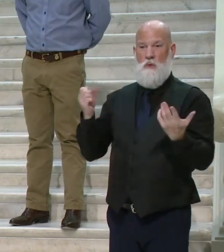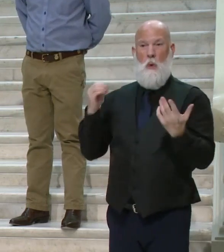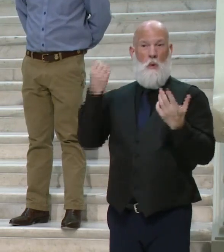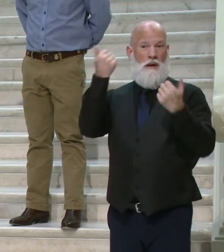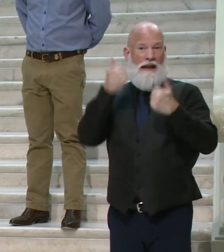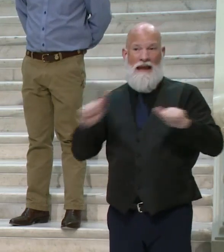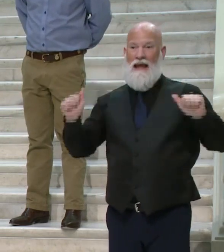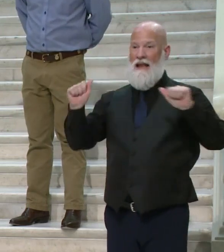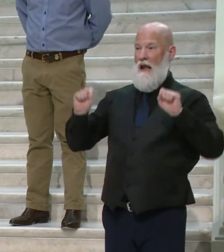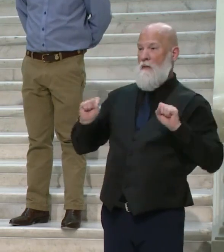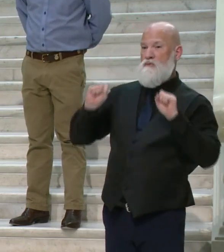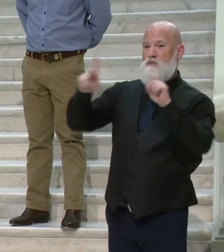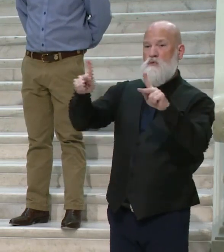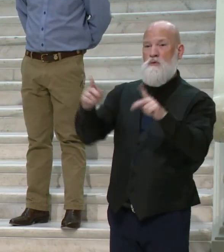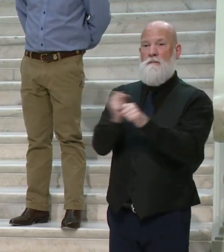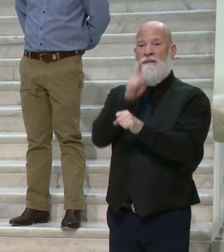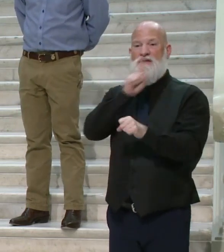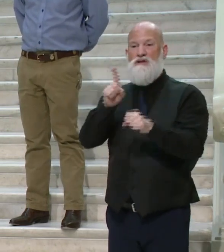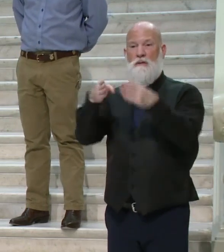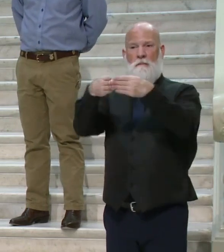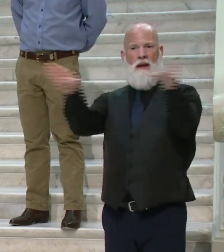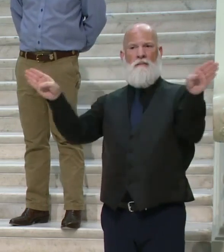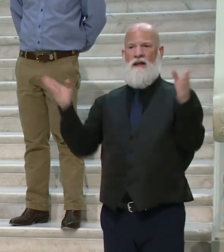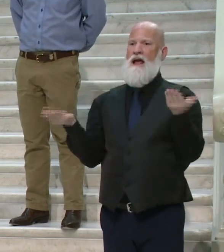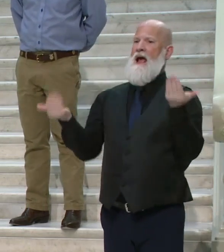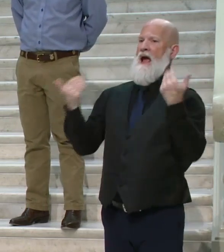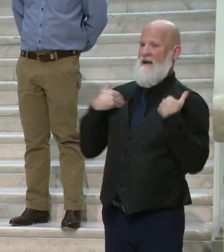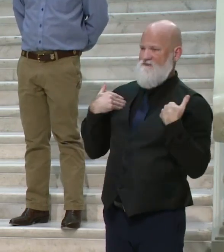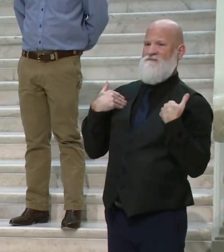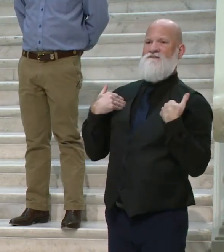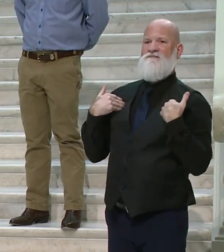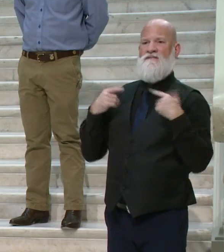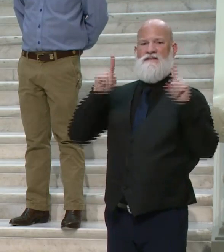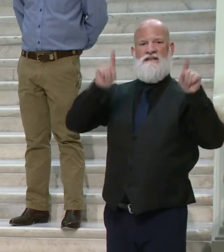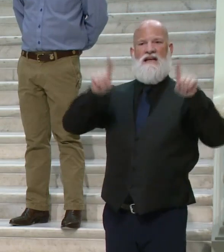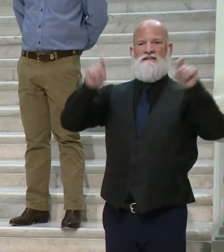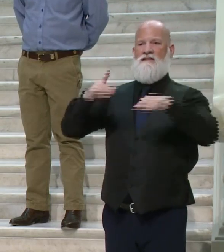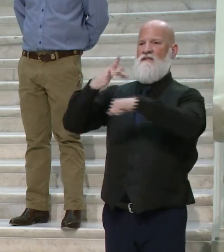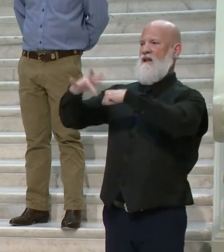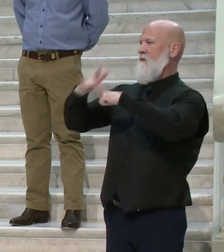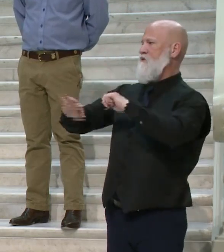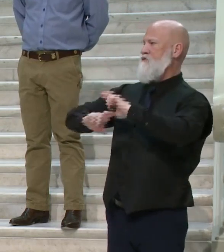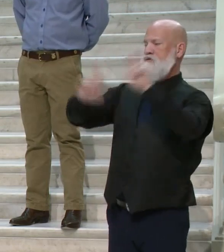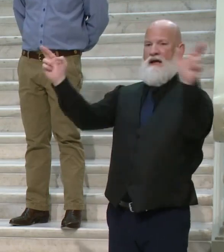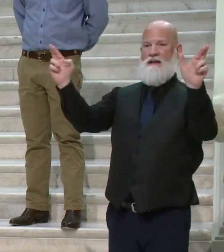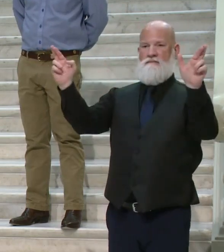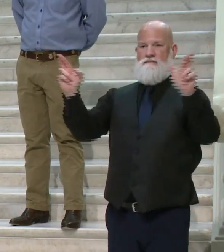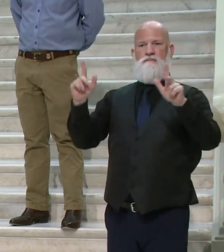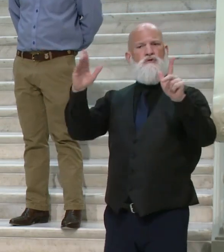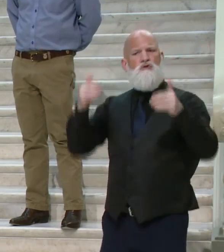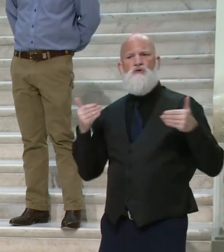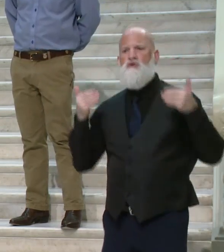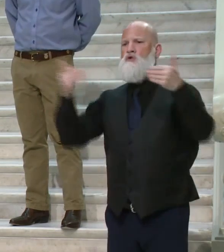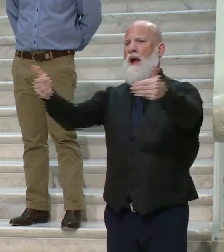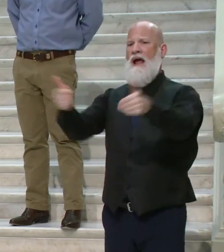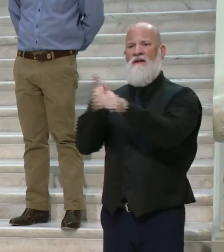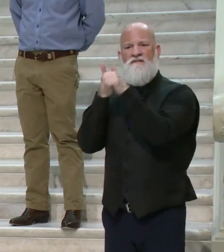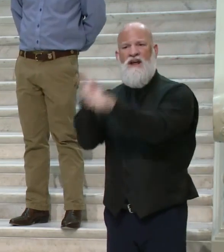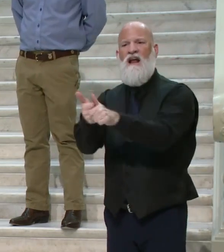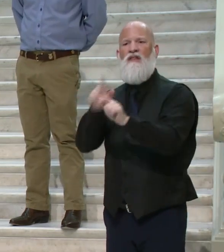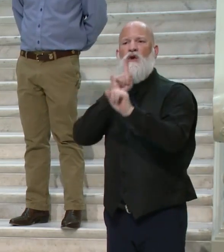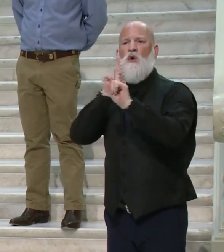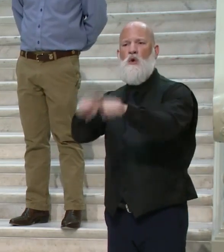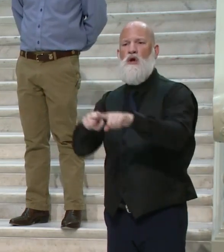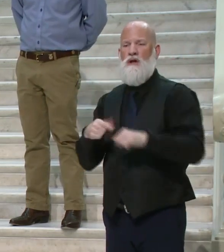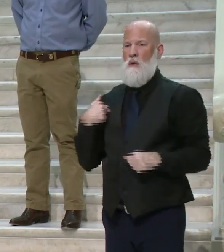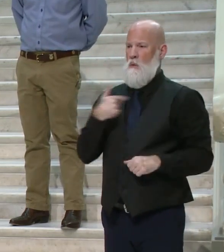public understands that we have capacity, and we want to make sure to follow the orders of those that have asked us to increase testing. We're